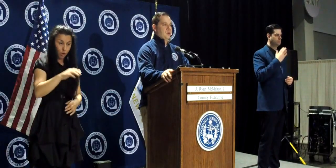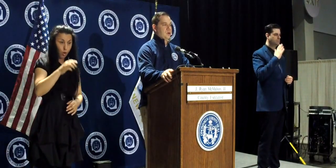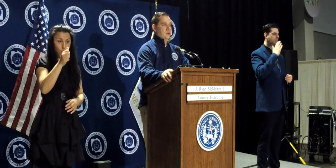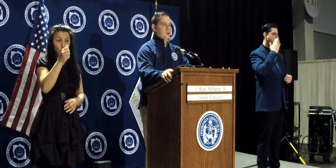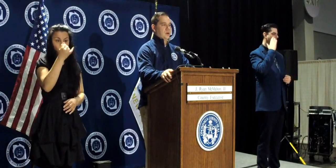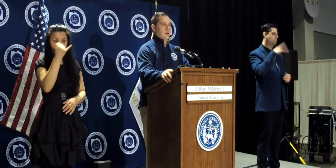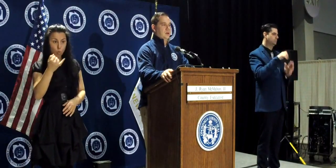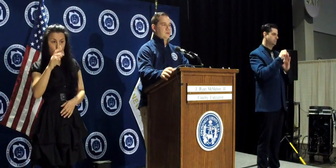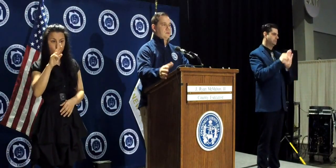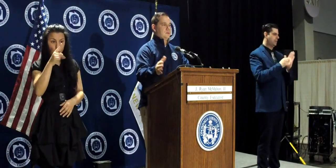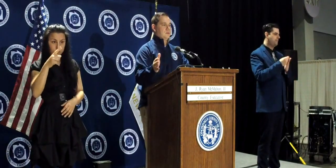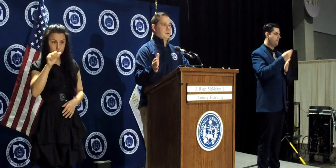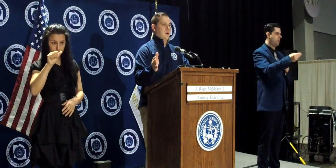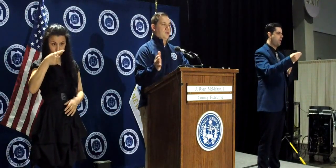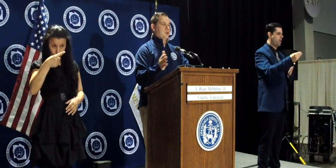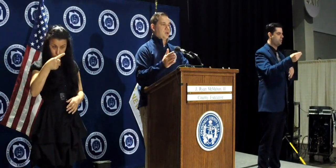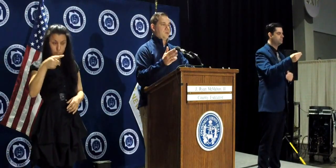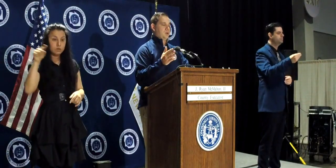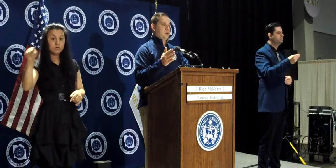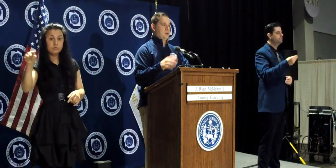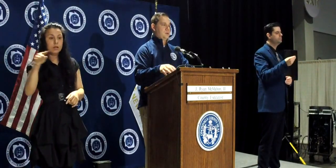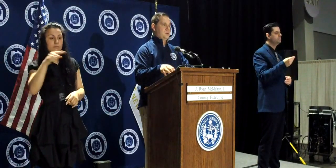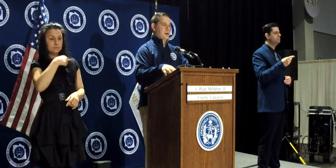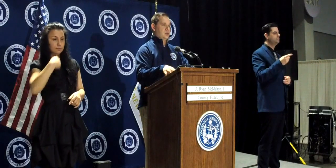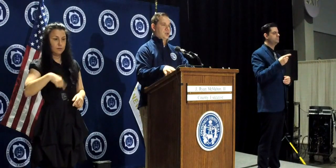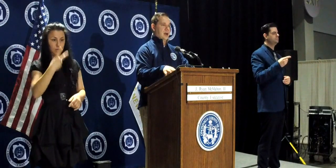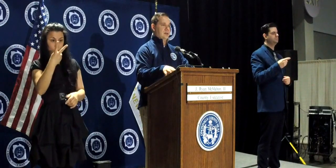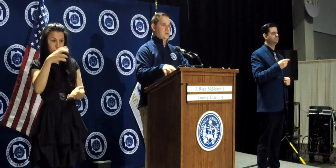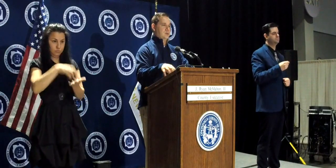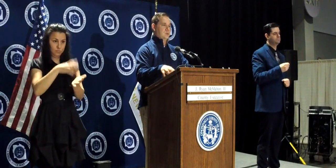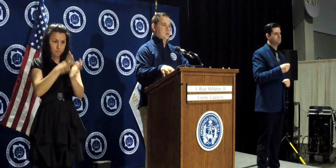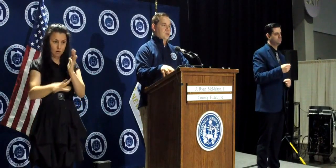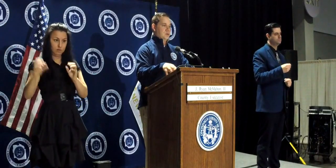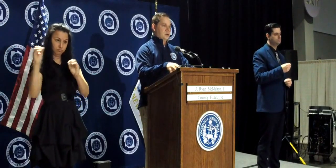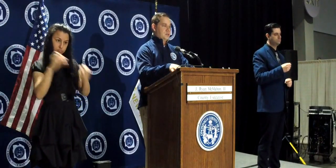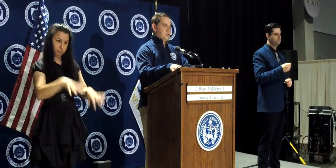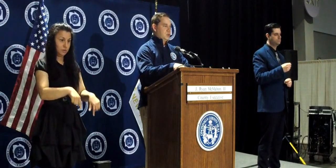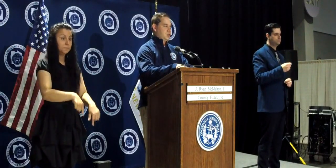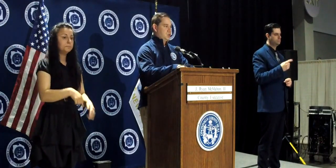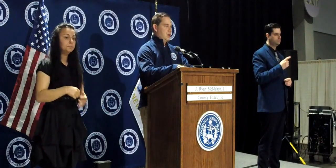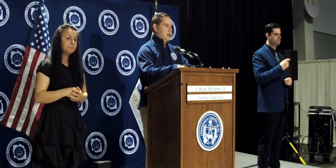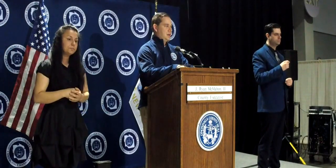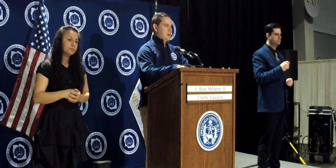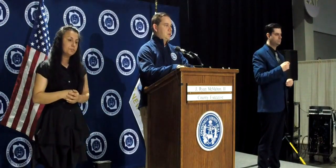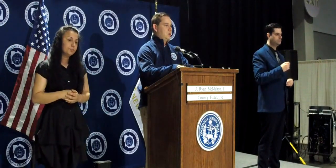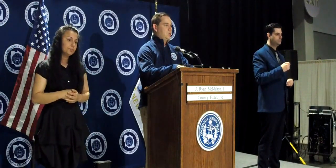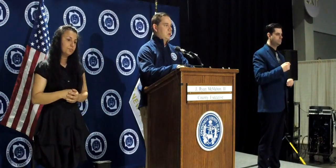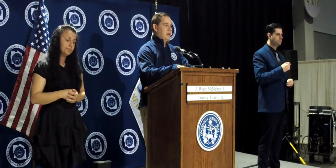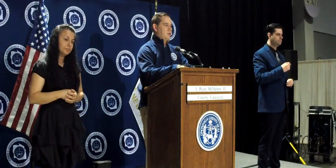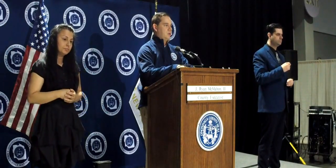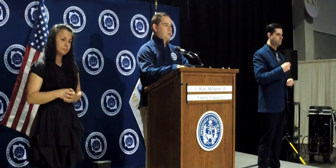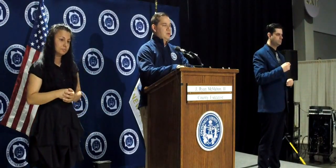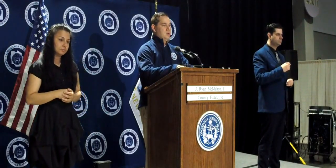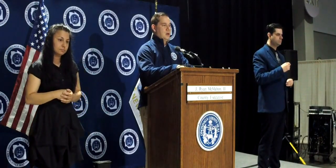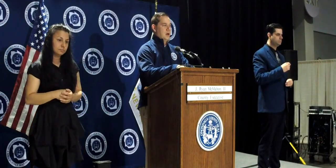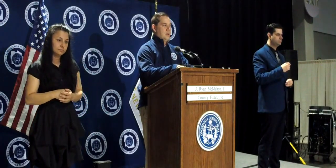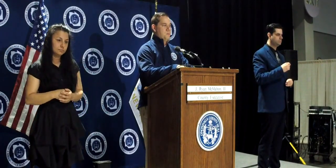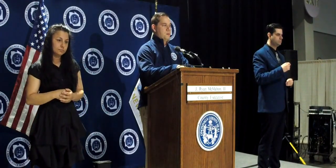for other communities that are seeing strain at the local